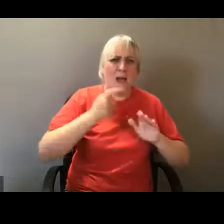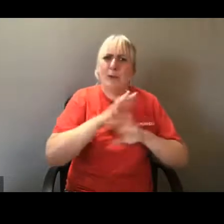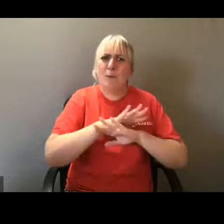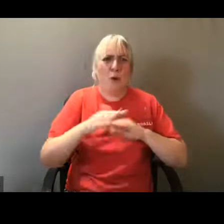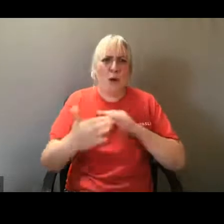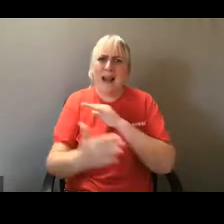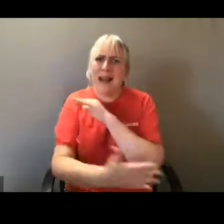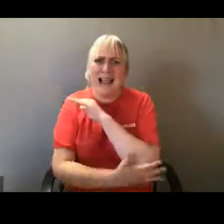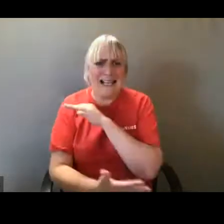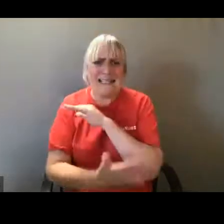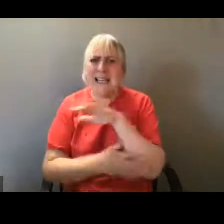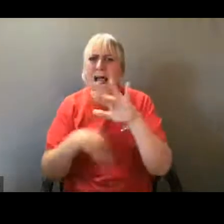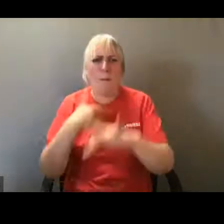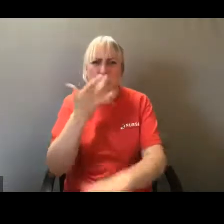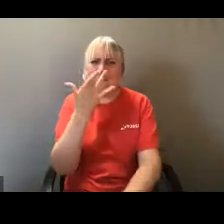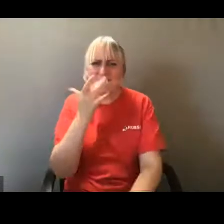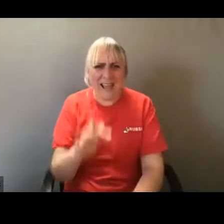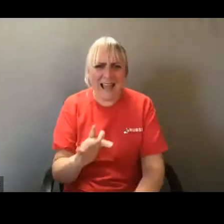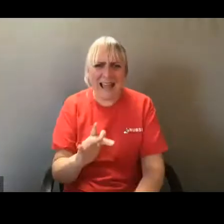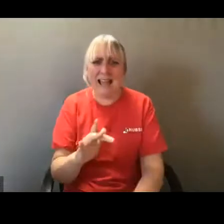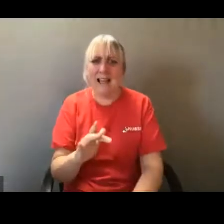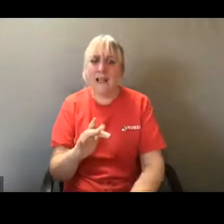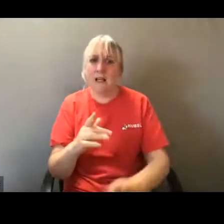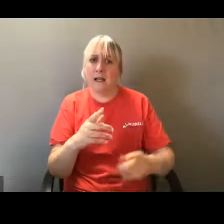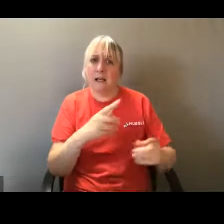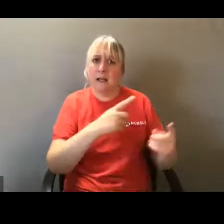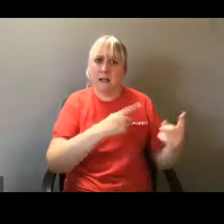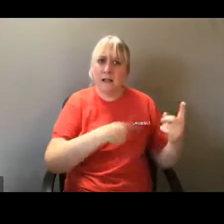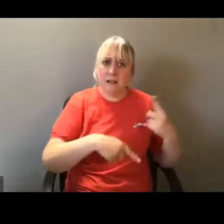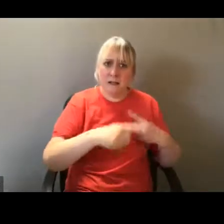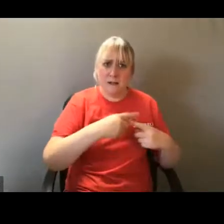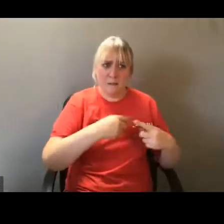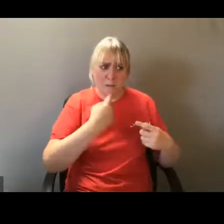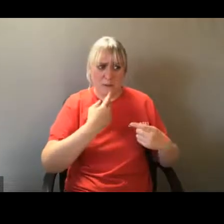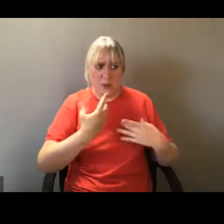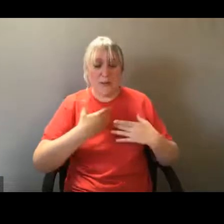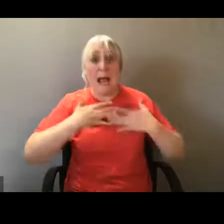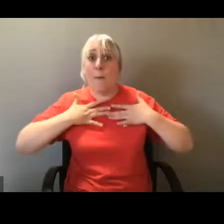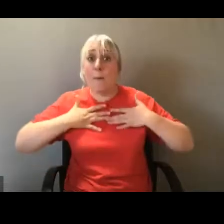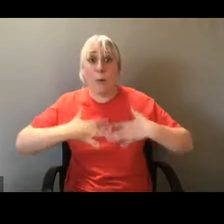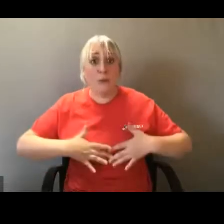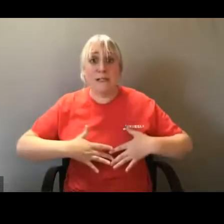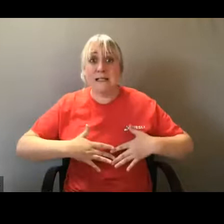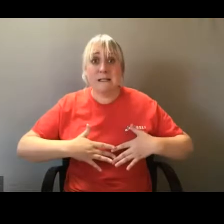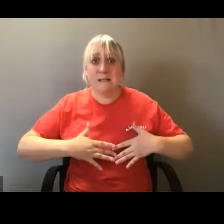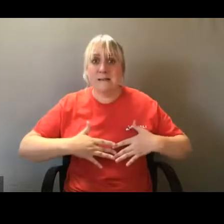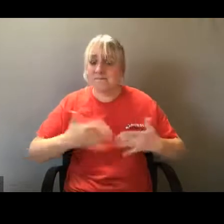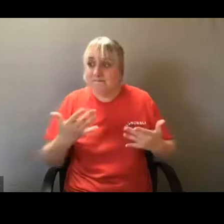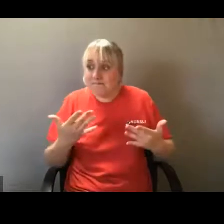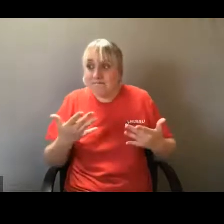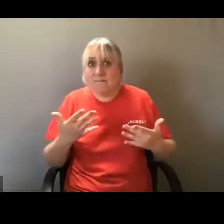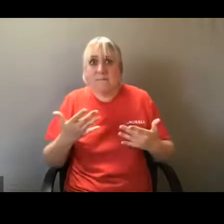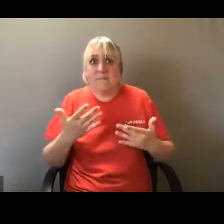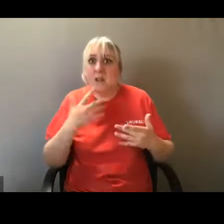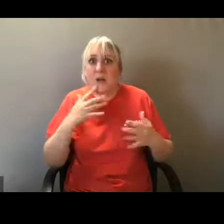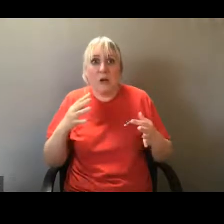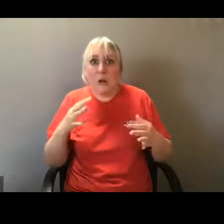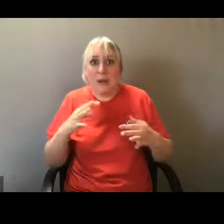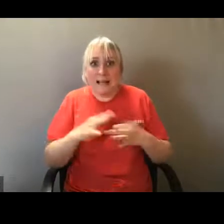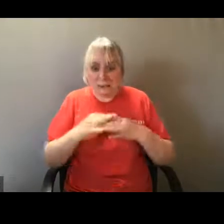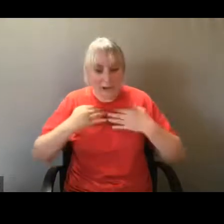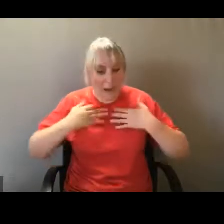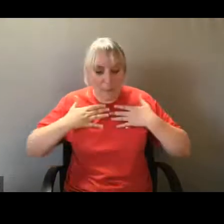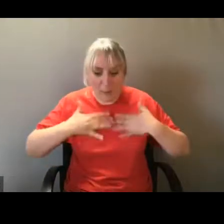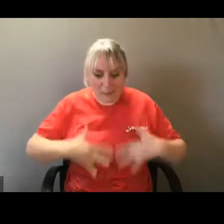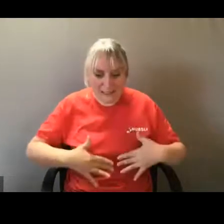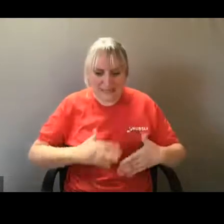or hysterical. So then to be told that our bodies don't disable us and that we're not allowed to use the language in this way feels to a lot of